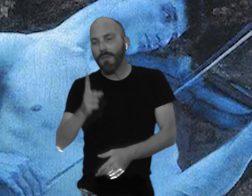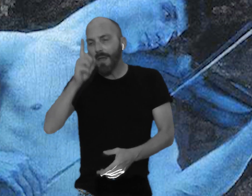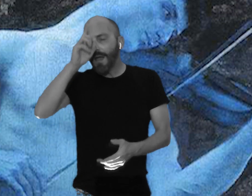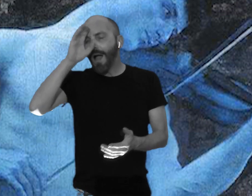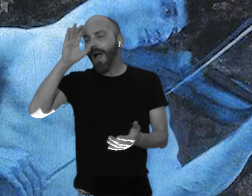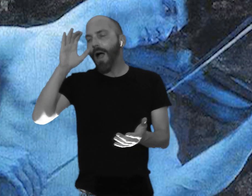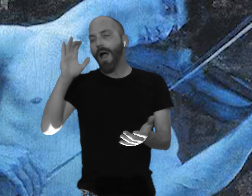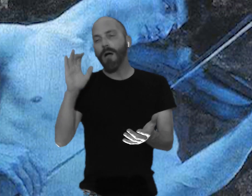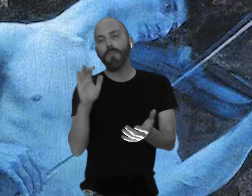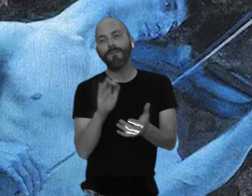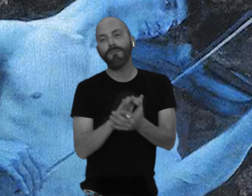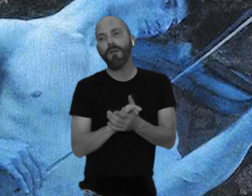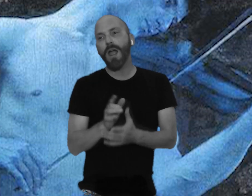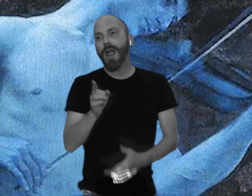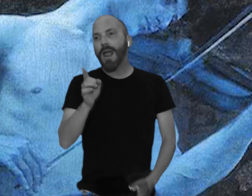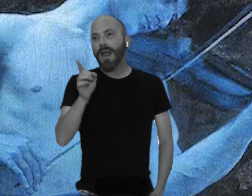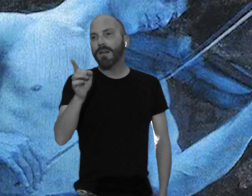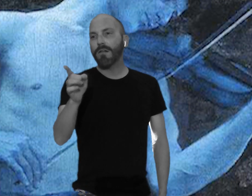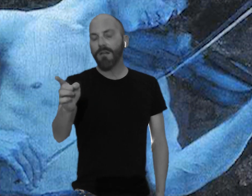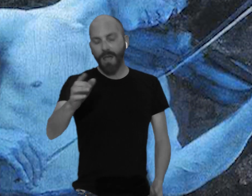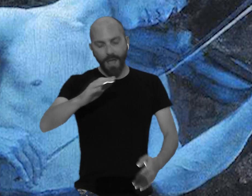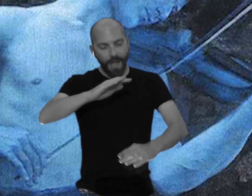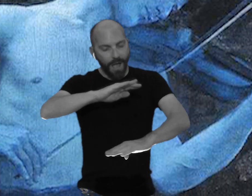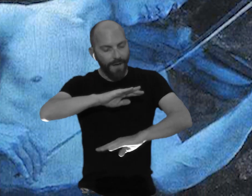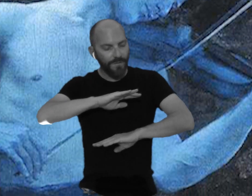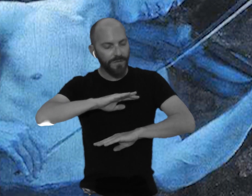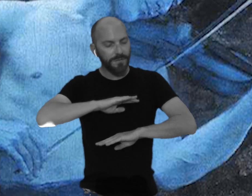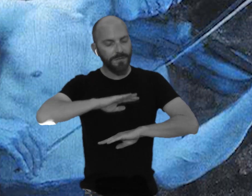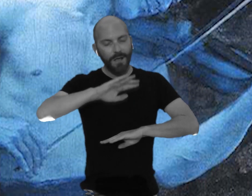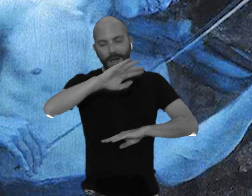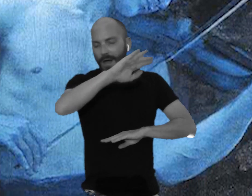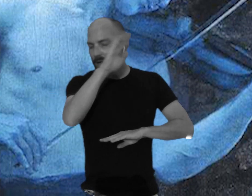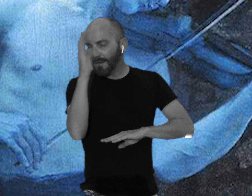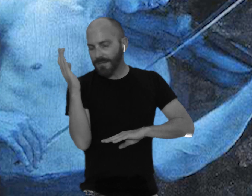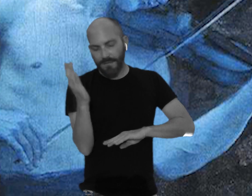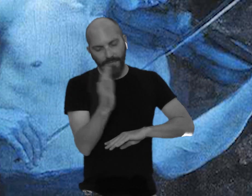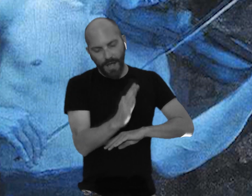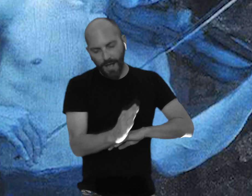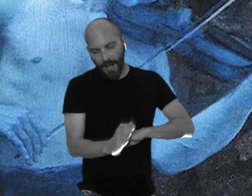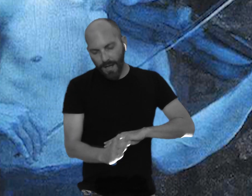easy on me. I'm afraid you're never